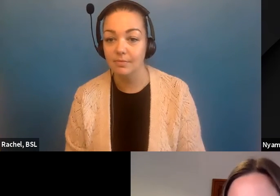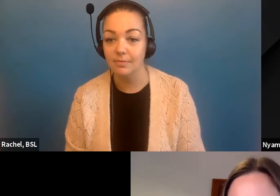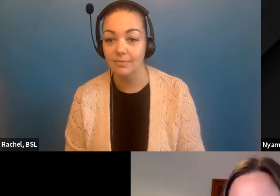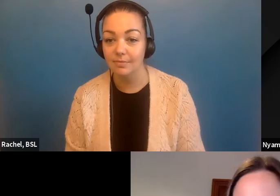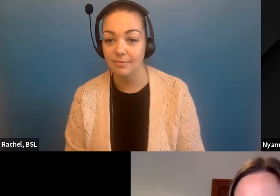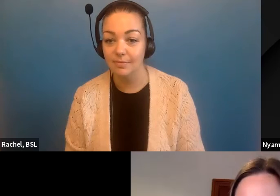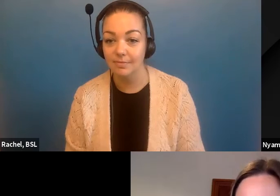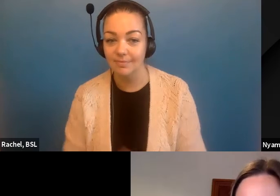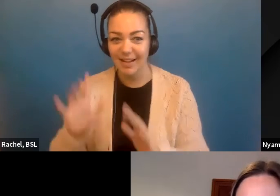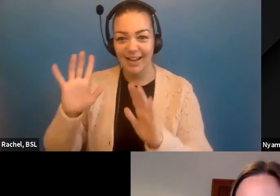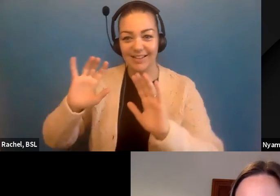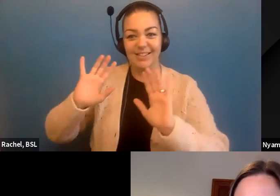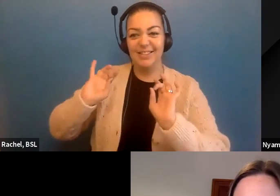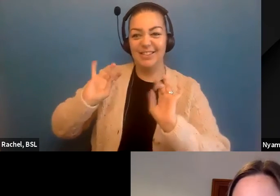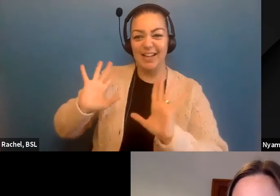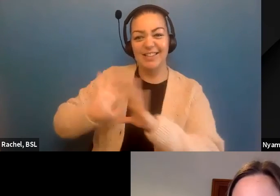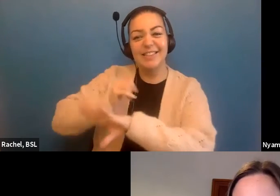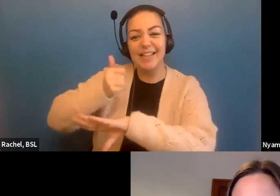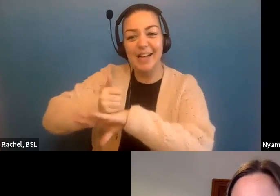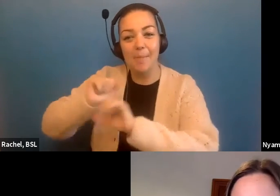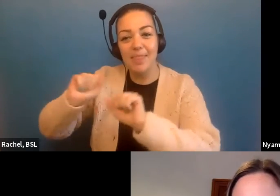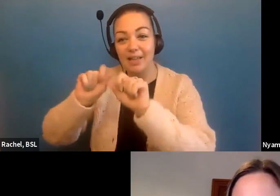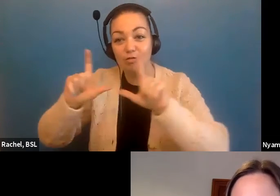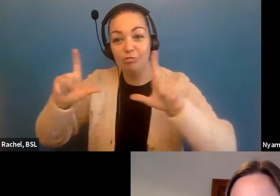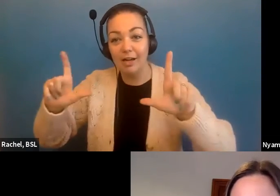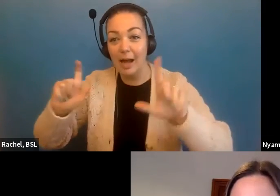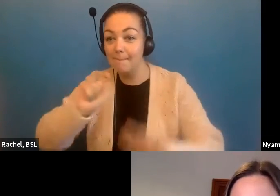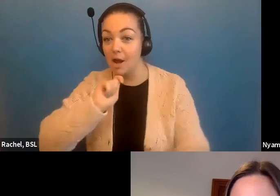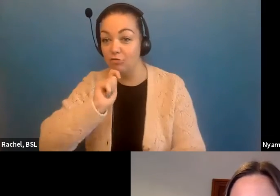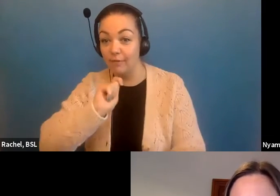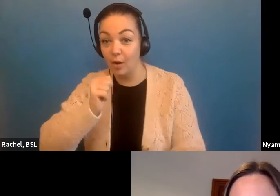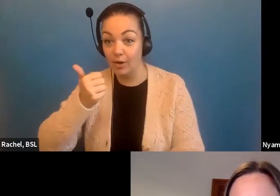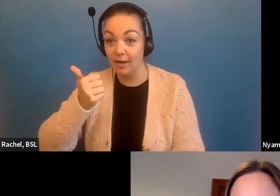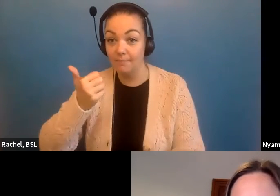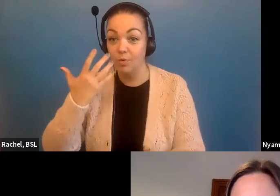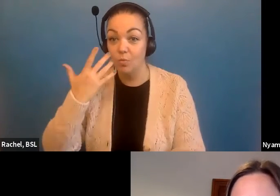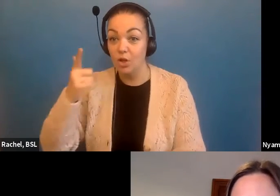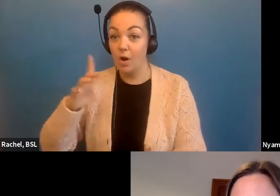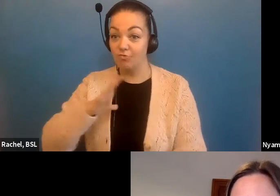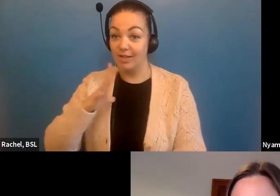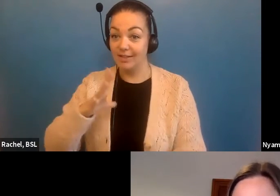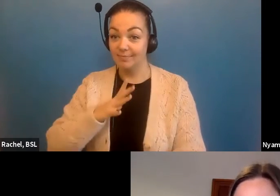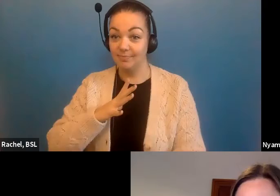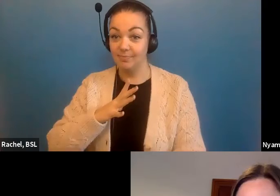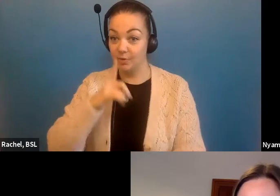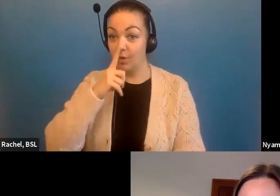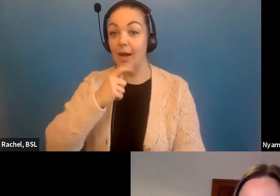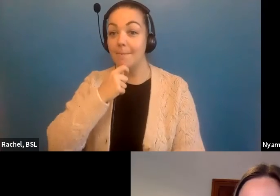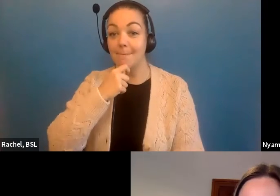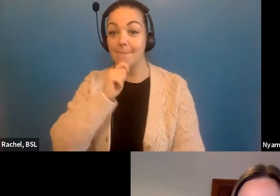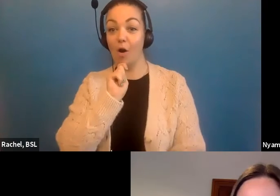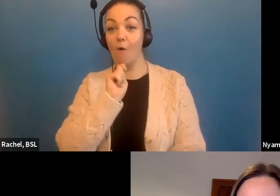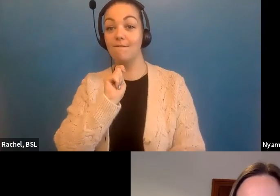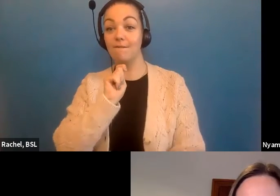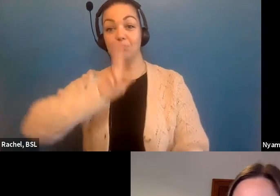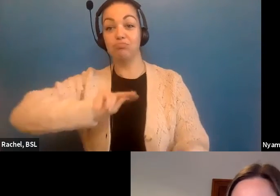No problem. I think they're just setting up their screens and their microphones. So when you're ready, if you can unmute your microphones and pop on your